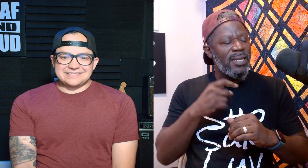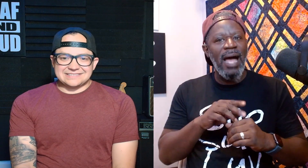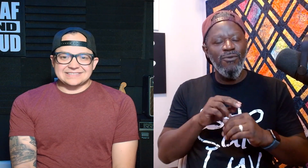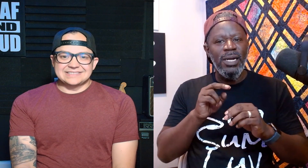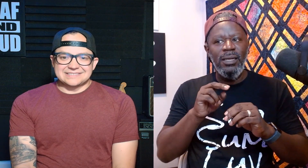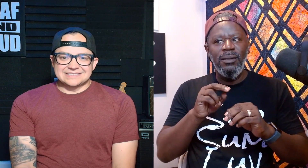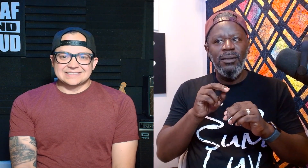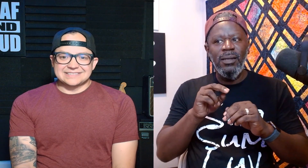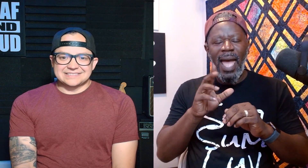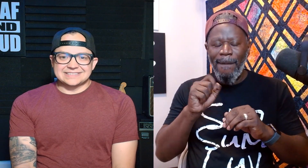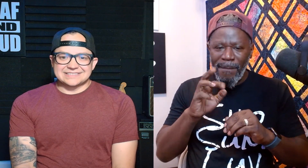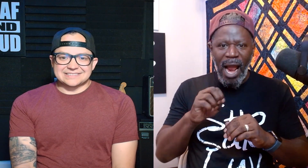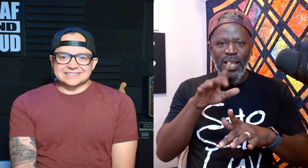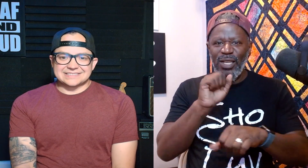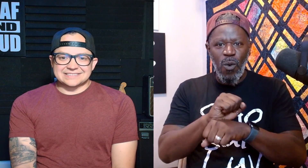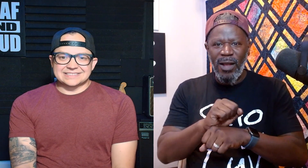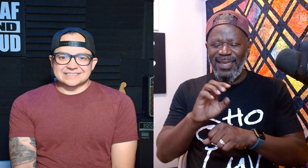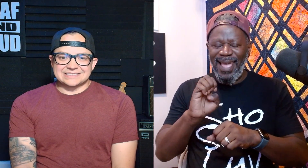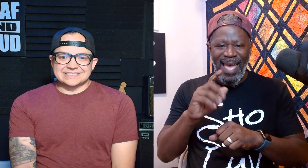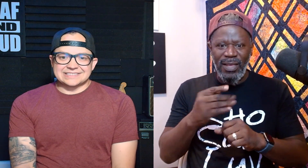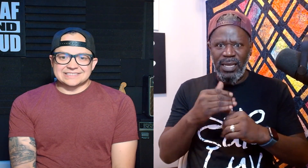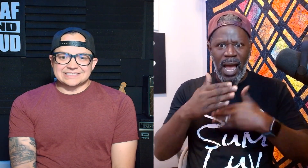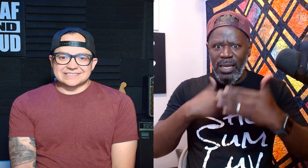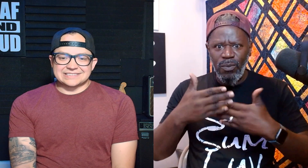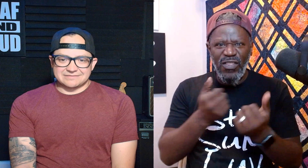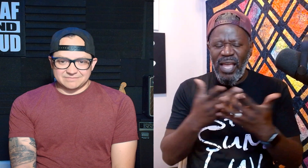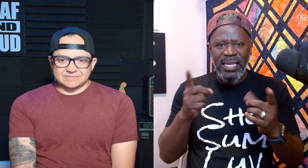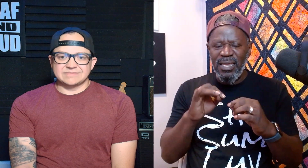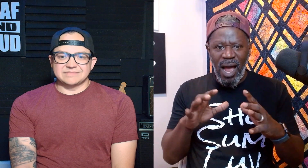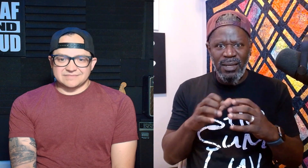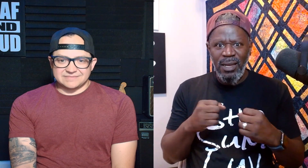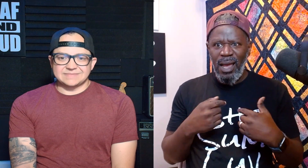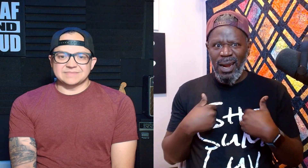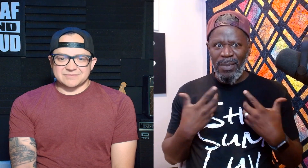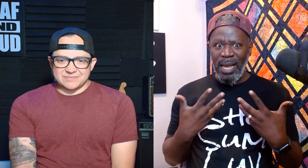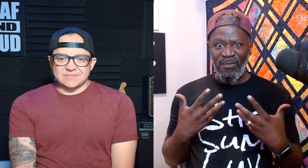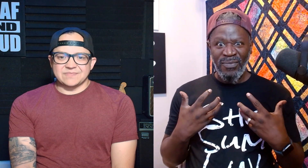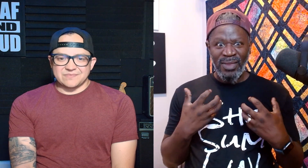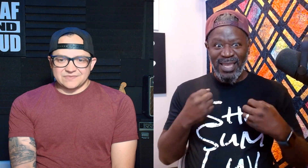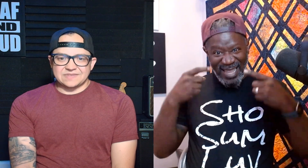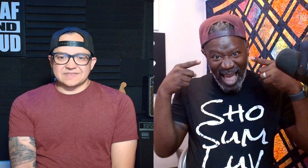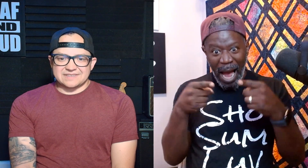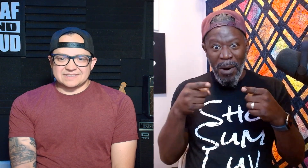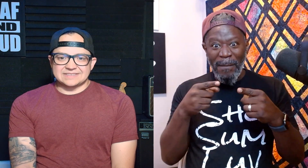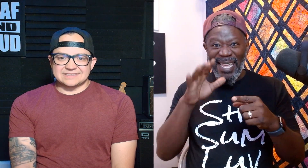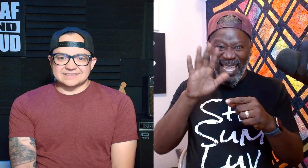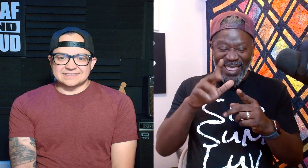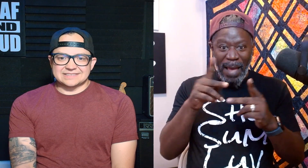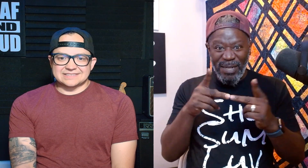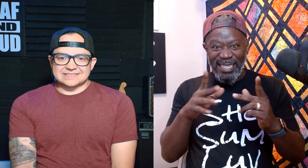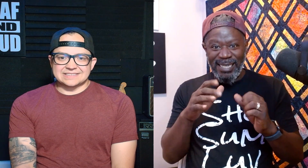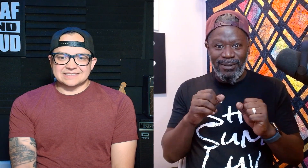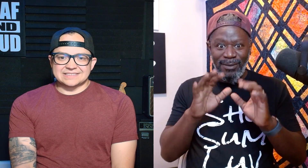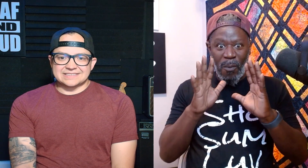mind because I really admire his work, his ethics, the things he does. And I'm like, I want to be